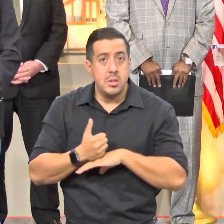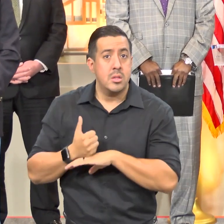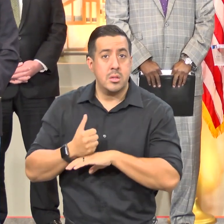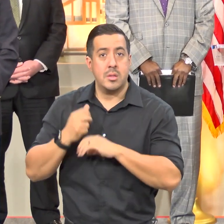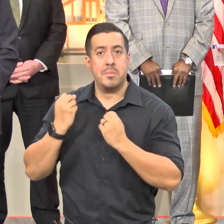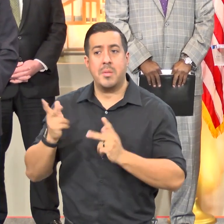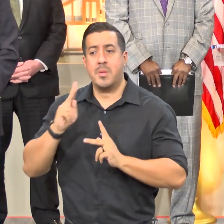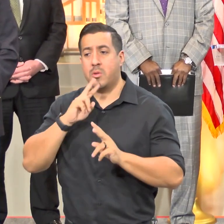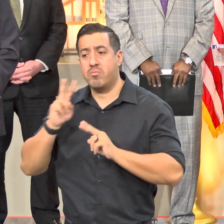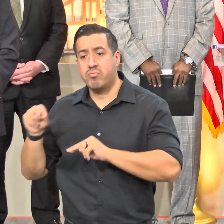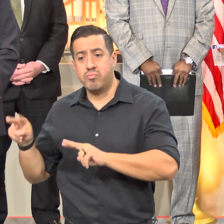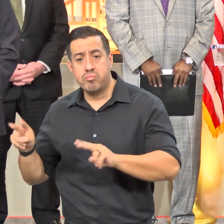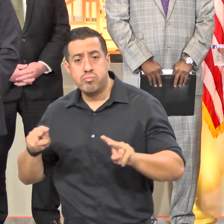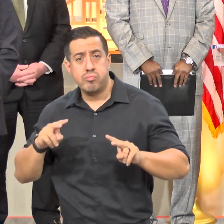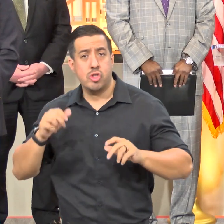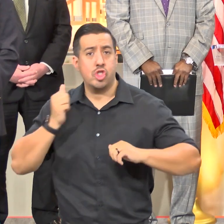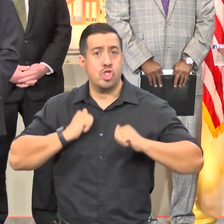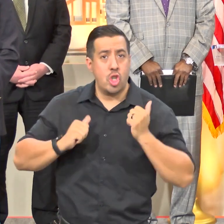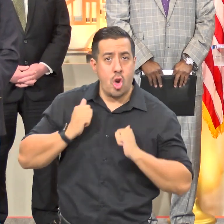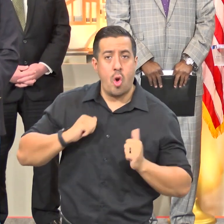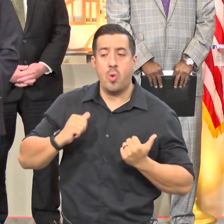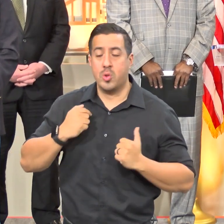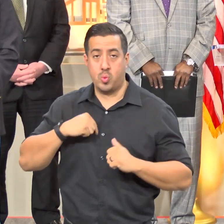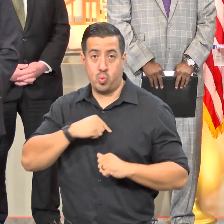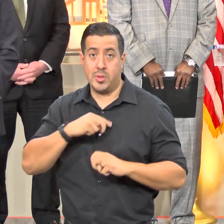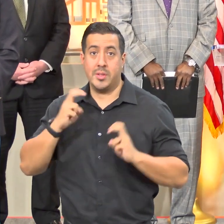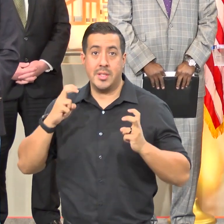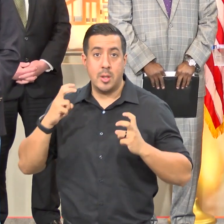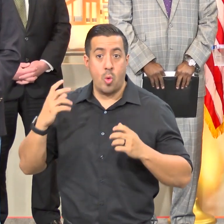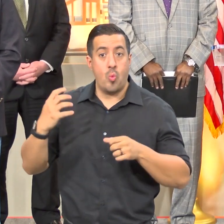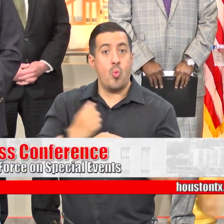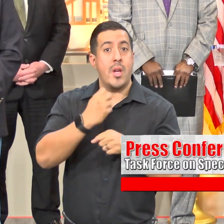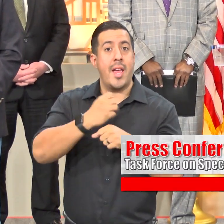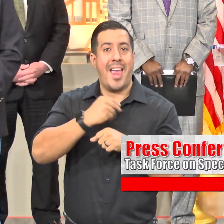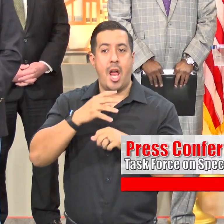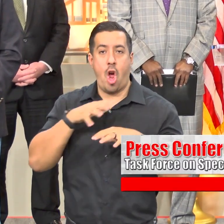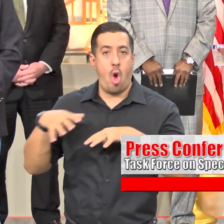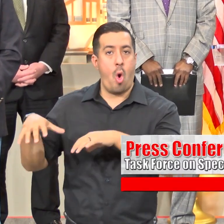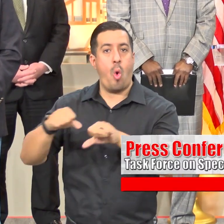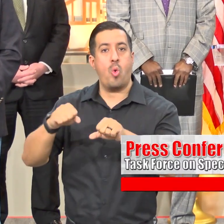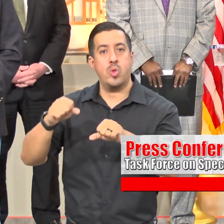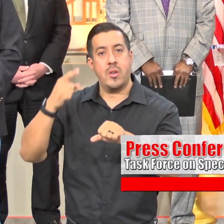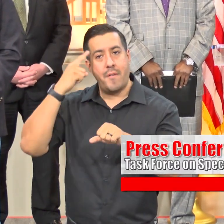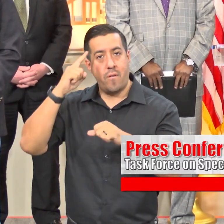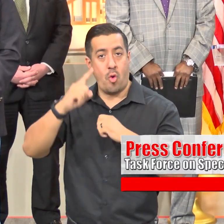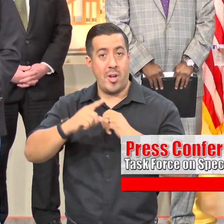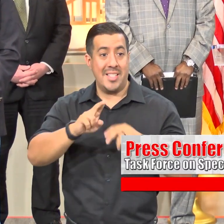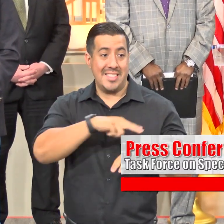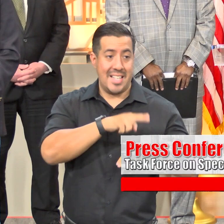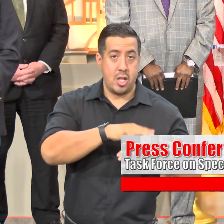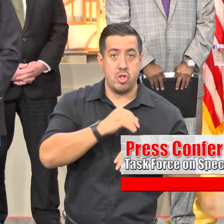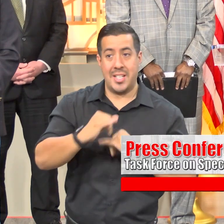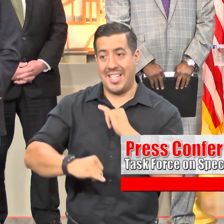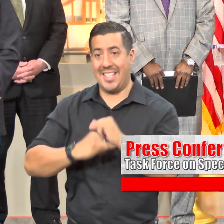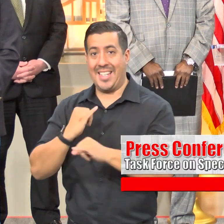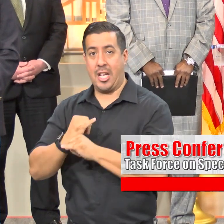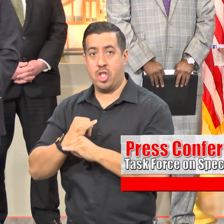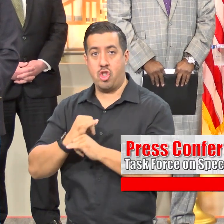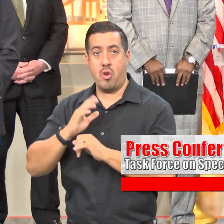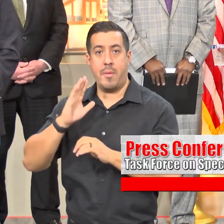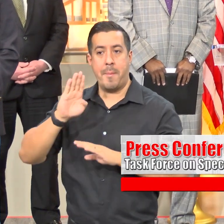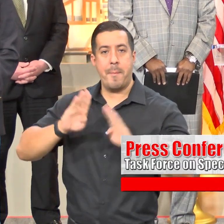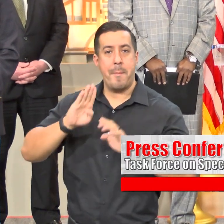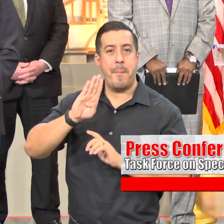touring shows, and we continue to win and host nationally and internationally competitively bid